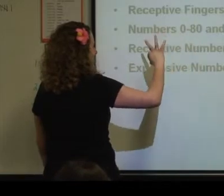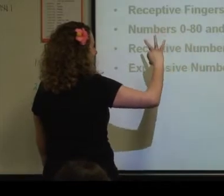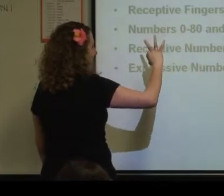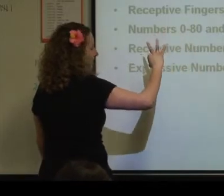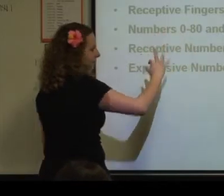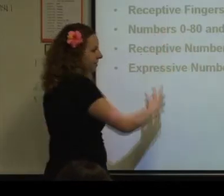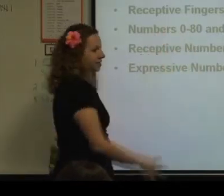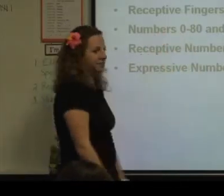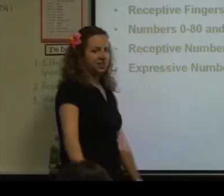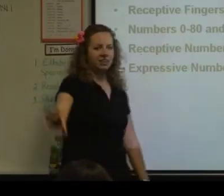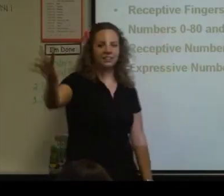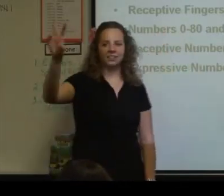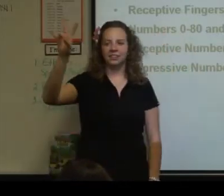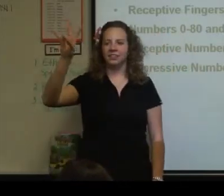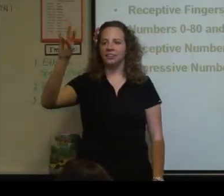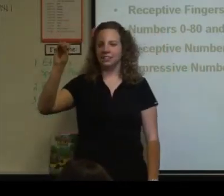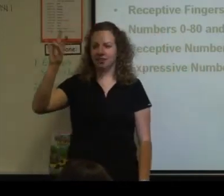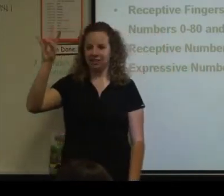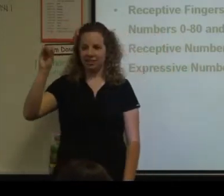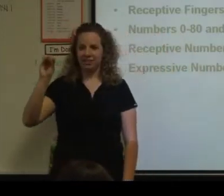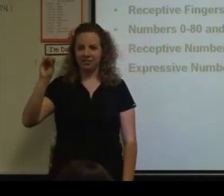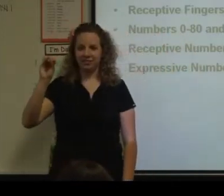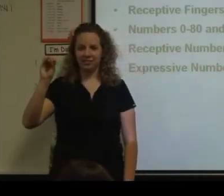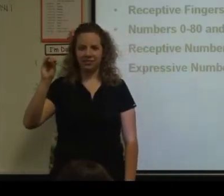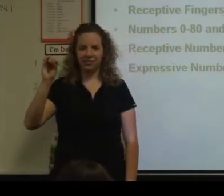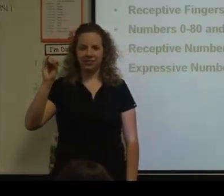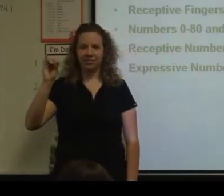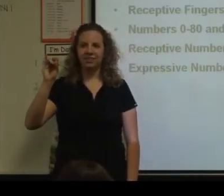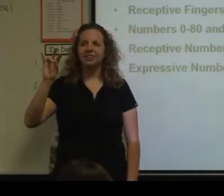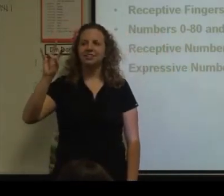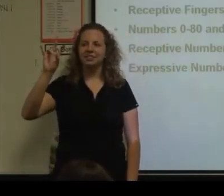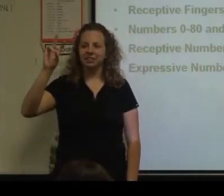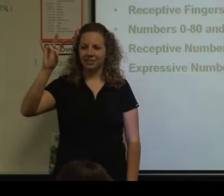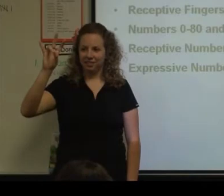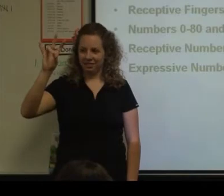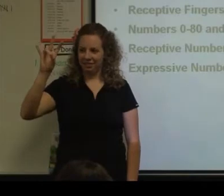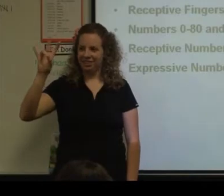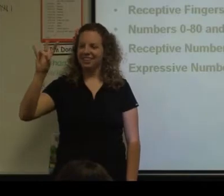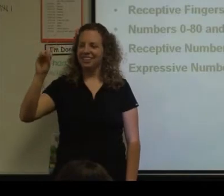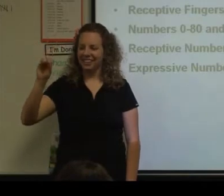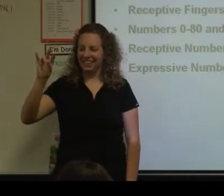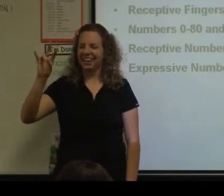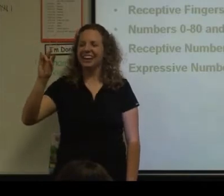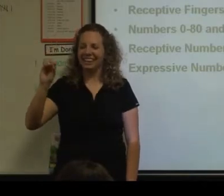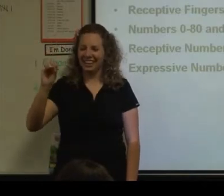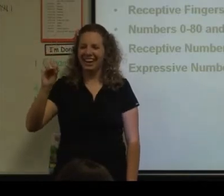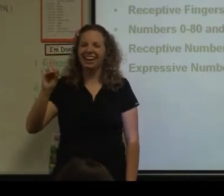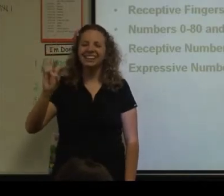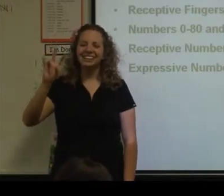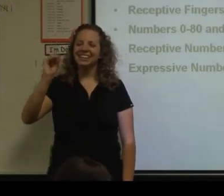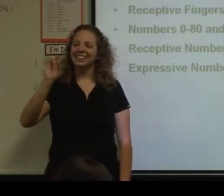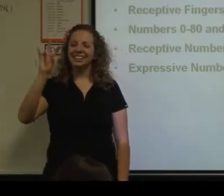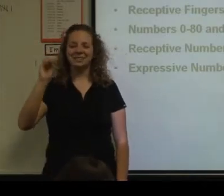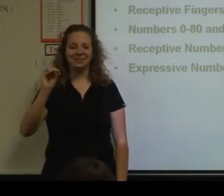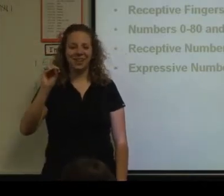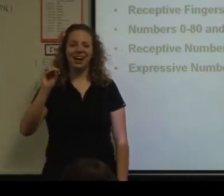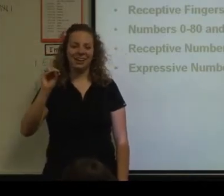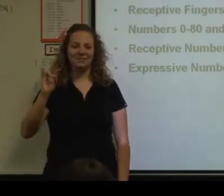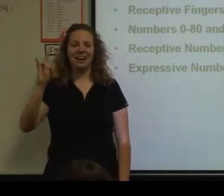69, then we have 70, 70. I can't do 70. Yeah. It takes a lot of